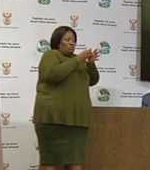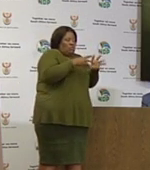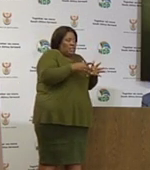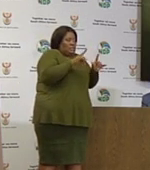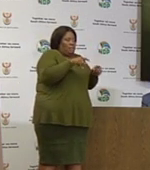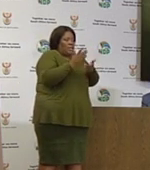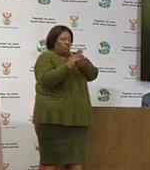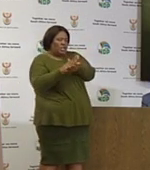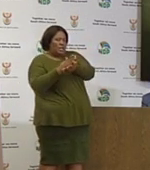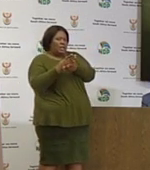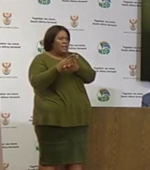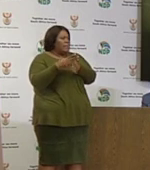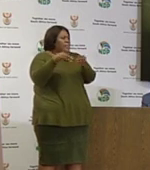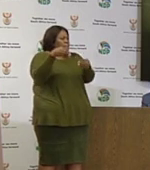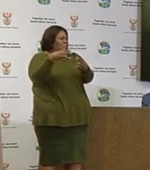No.